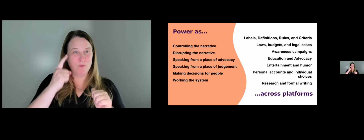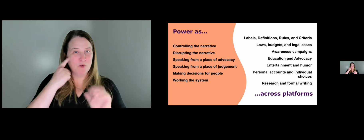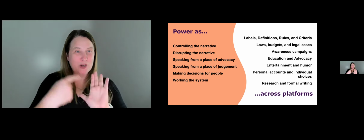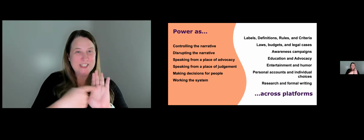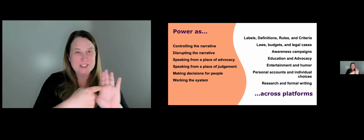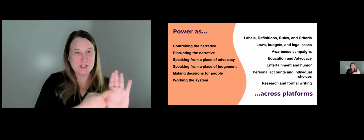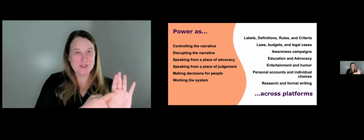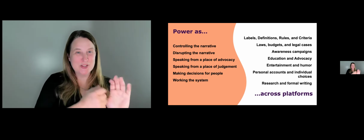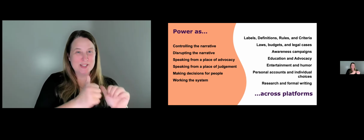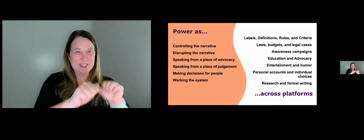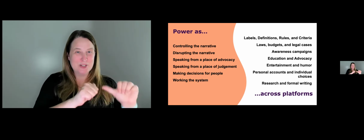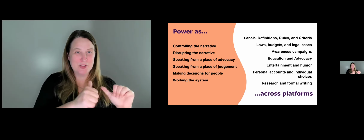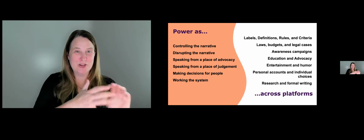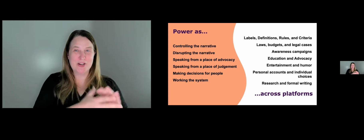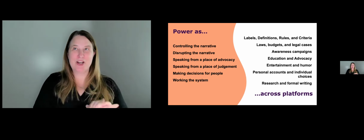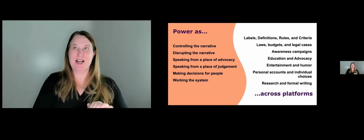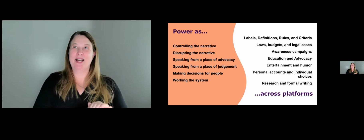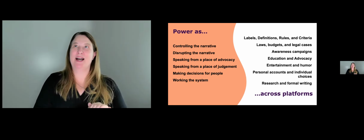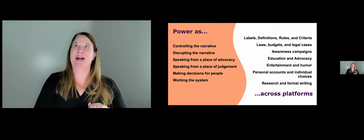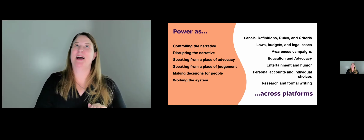and how um,